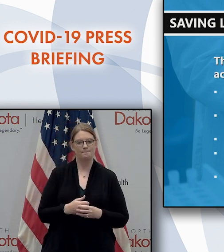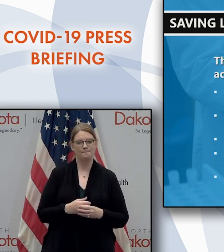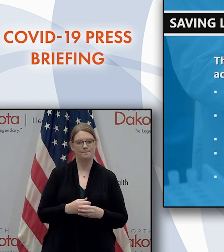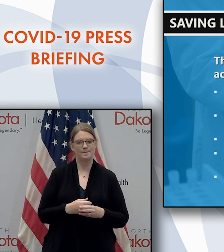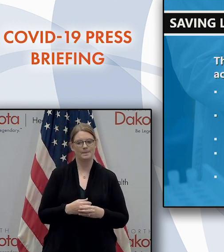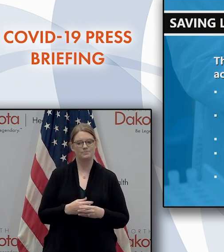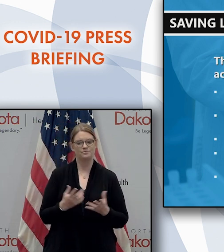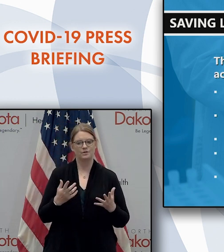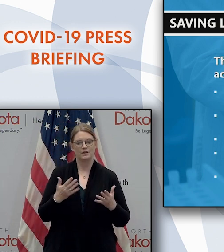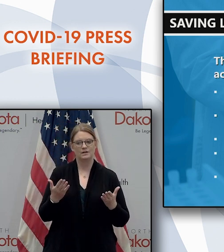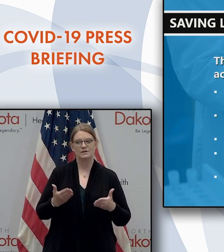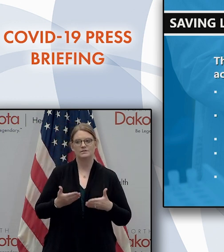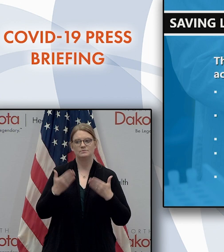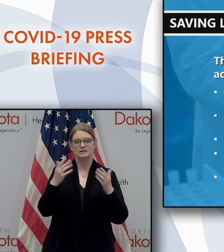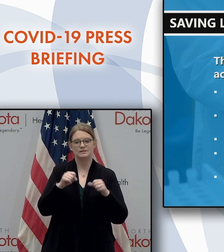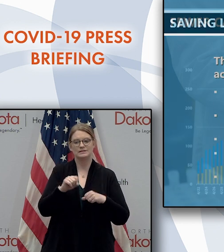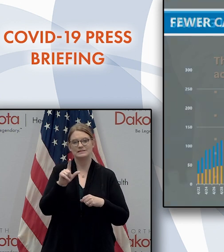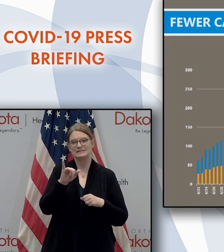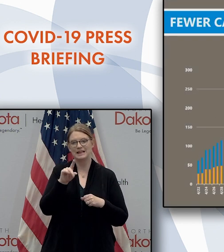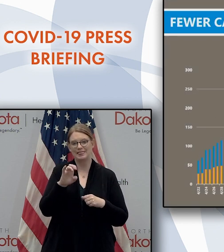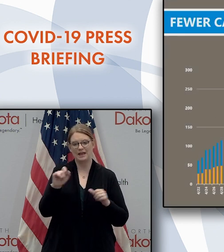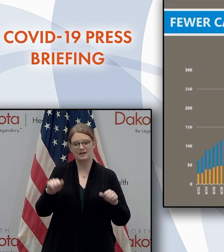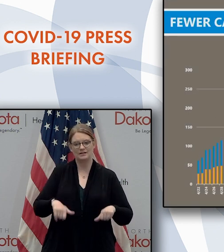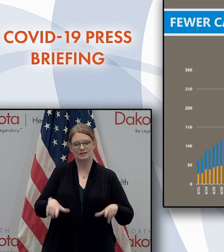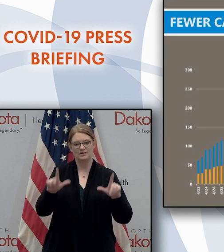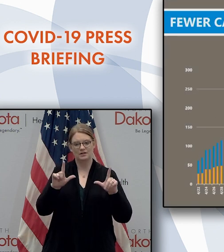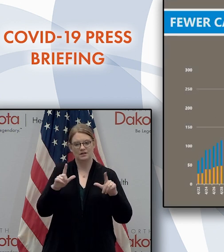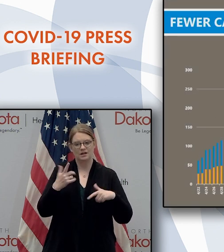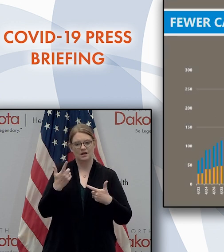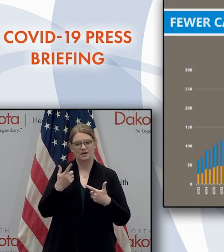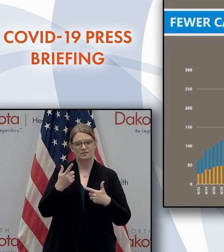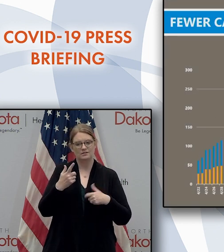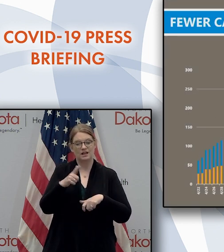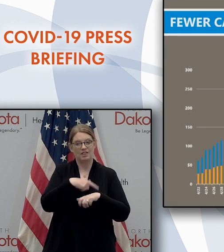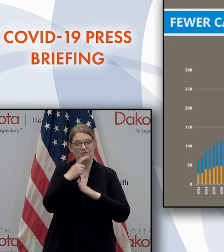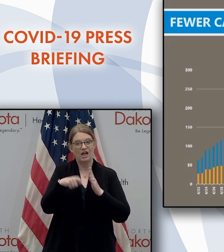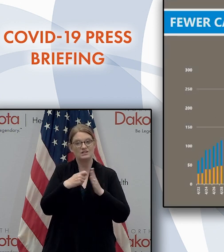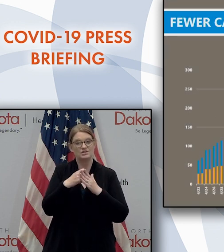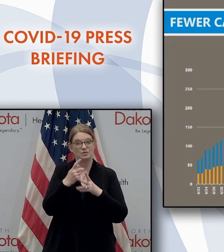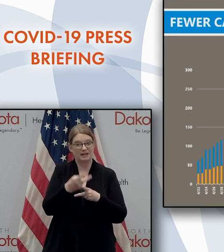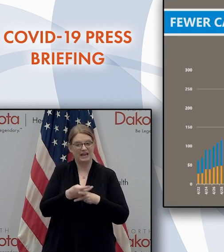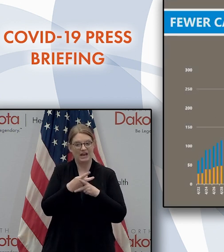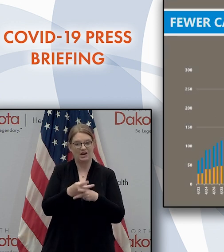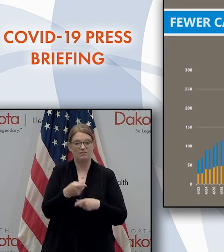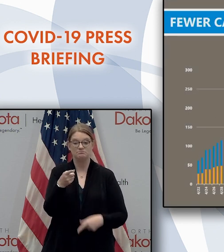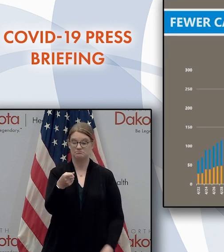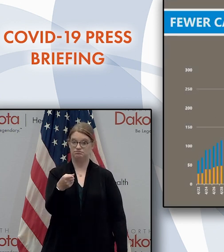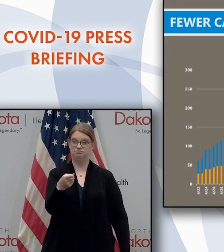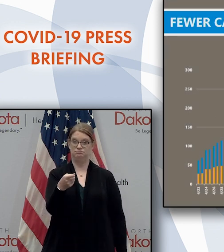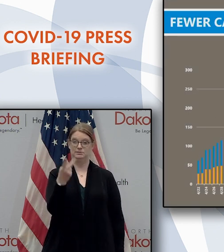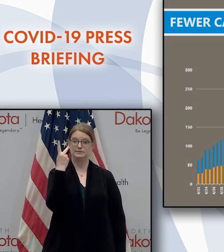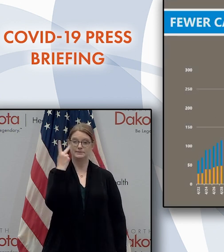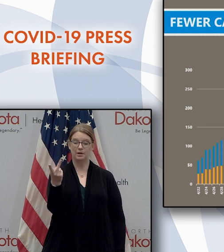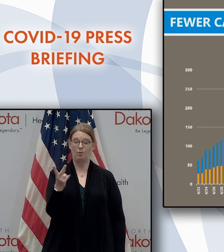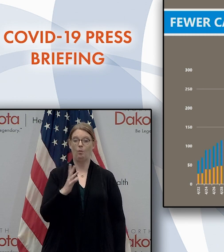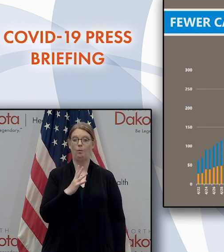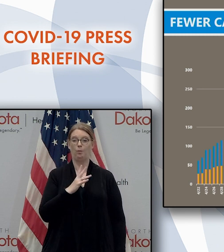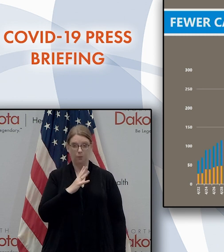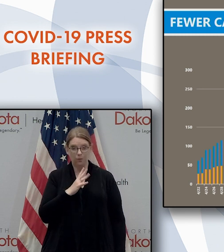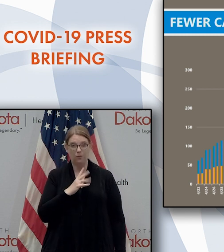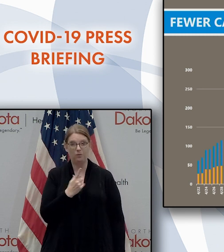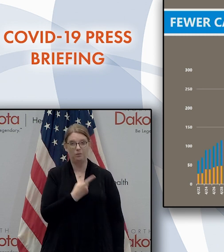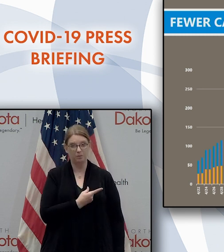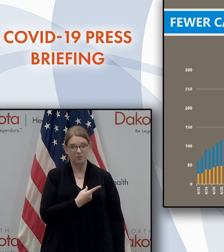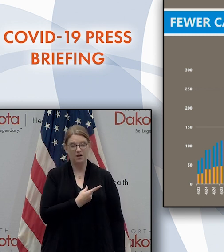I should bring up a slide right now on cases on long-term care. I mean, this is a great slide that shows what we can do in all working together in terms